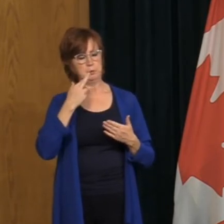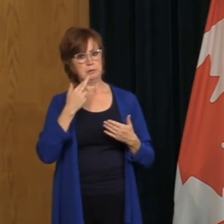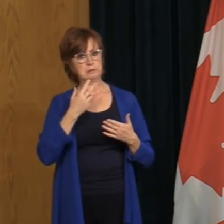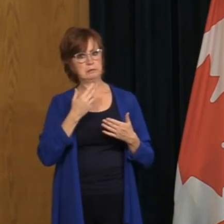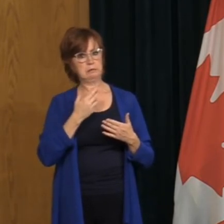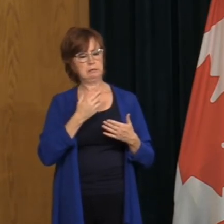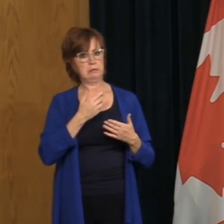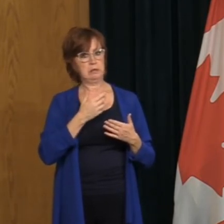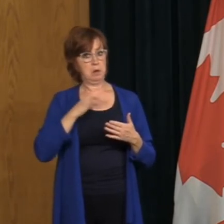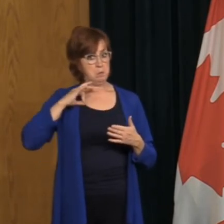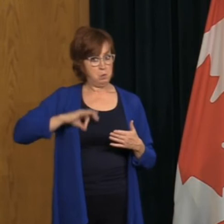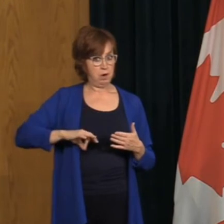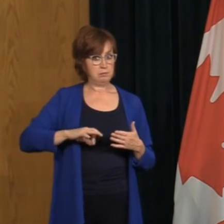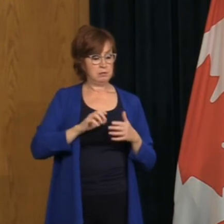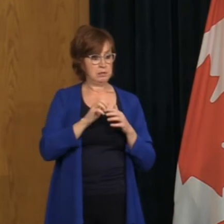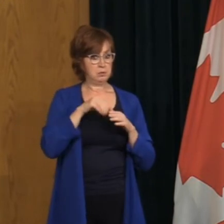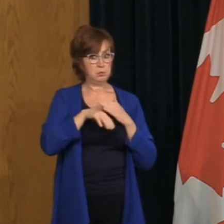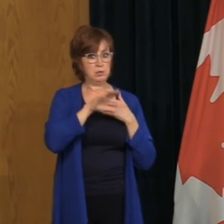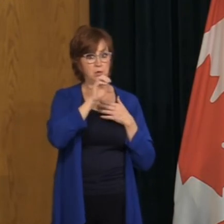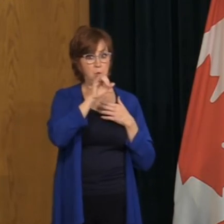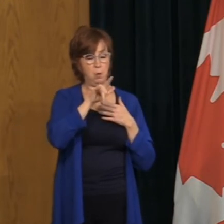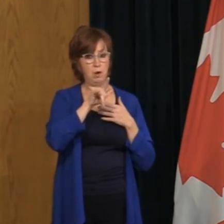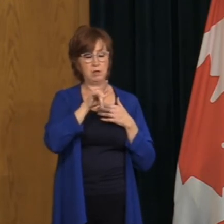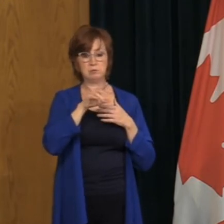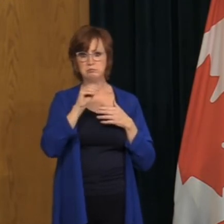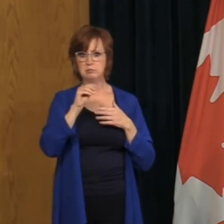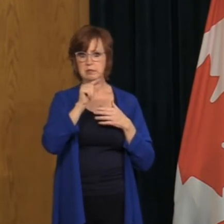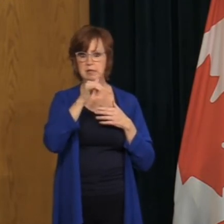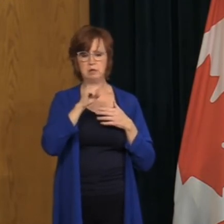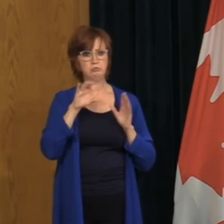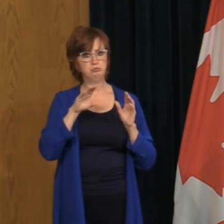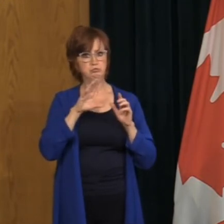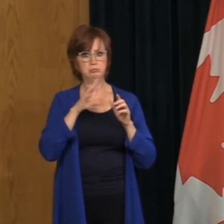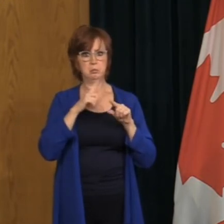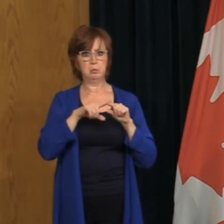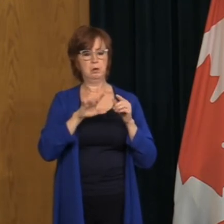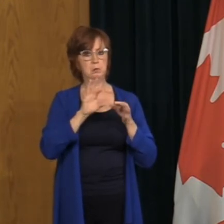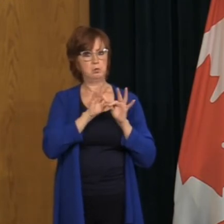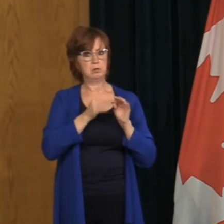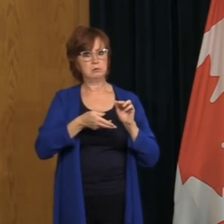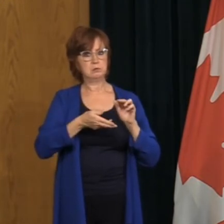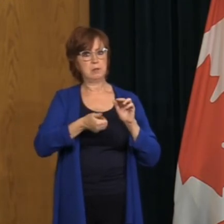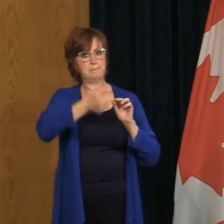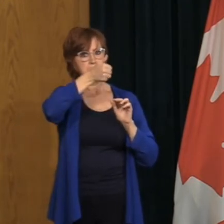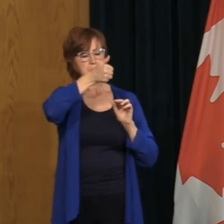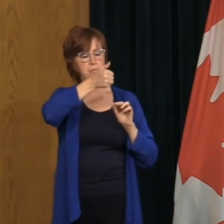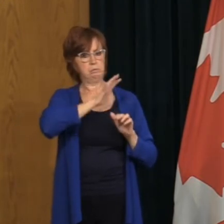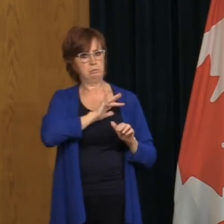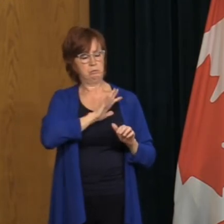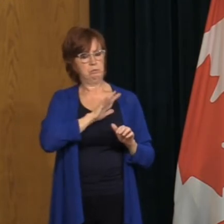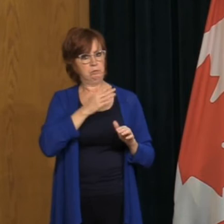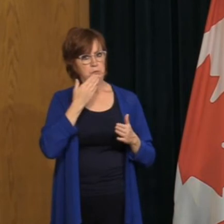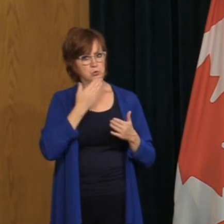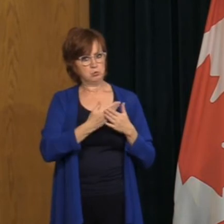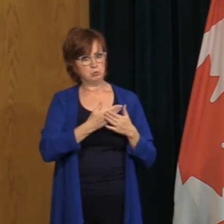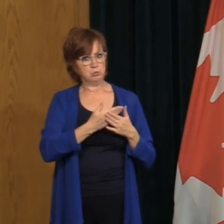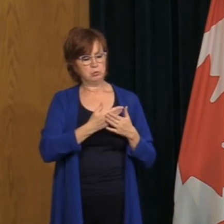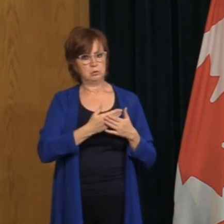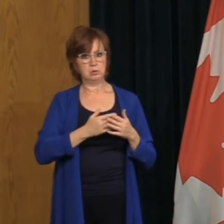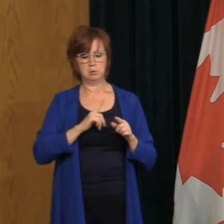rebounded a bit, and we're working very closely with the energy industry on is there some opportunities for us to work together to ensure